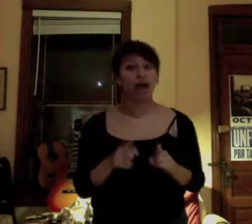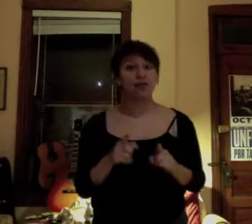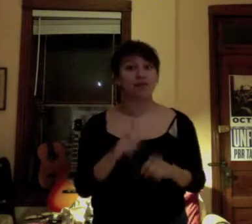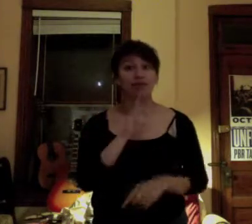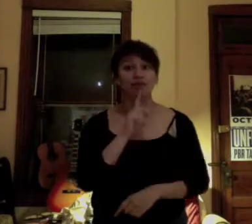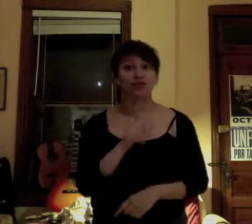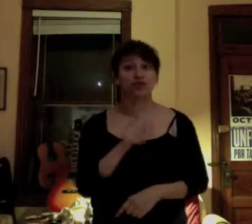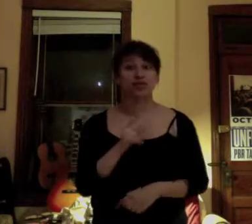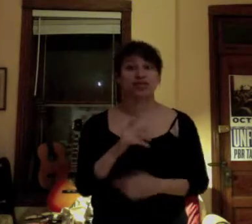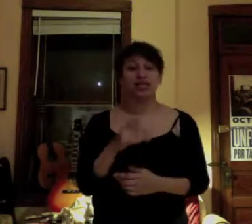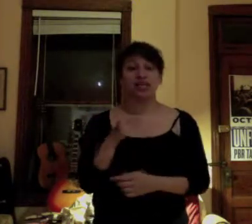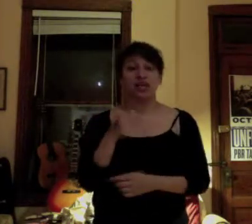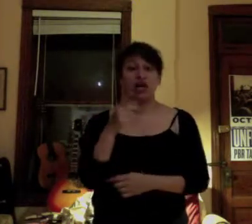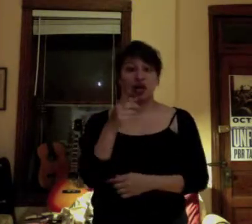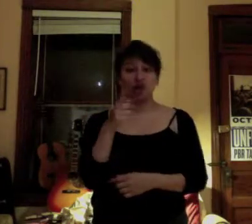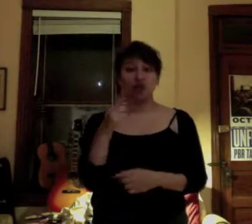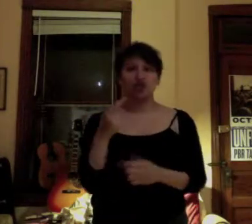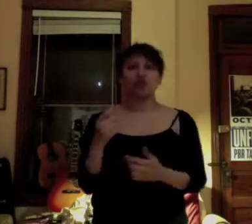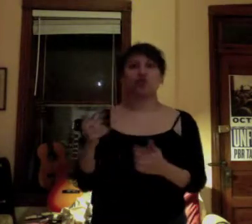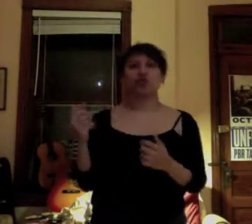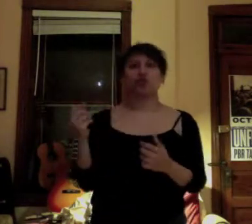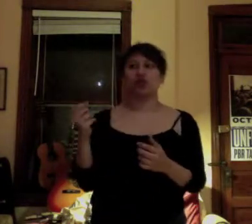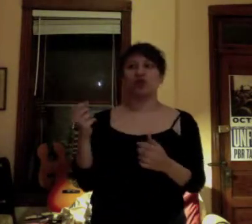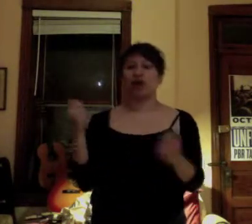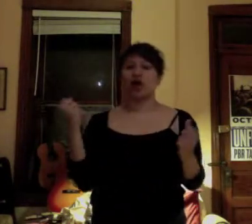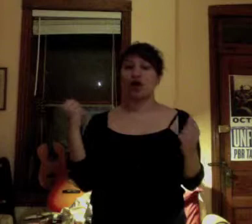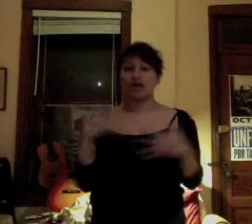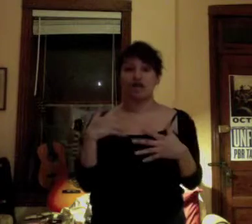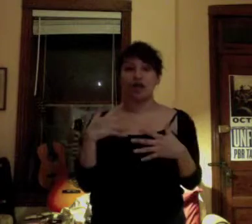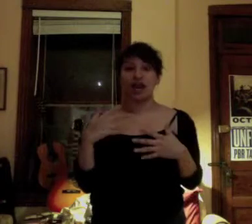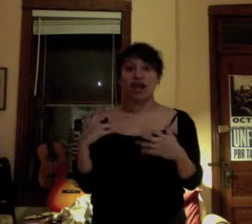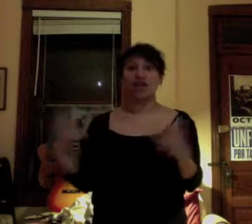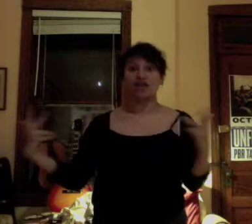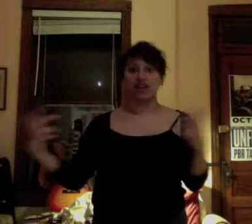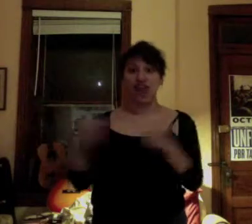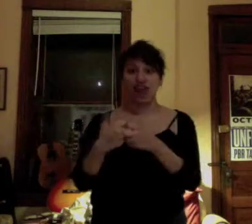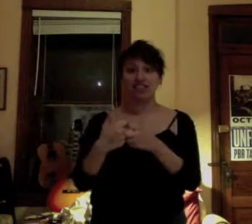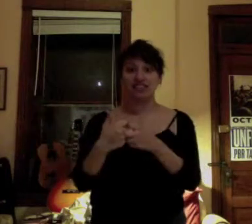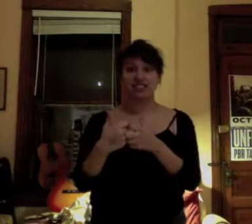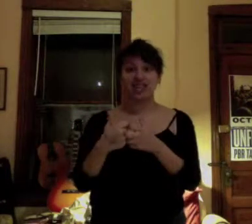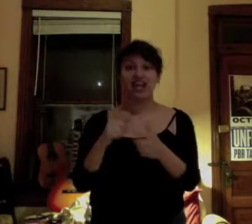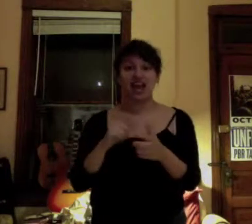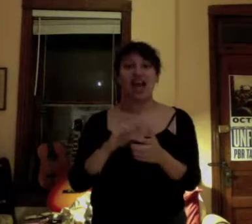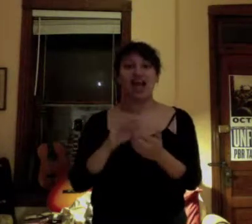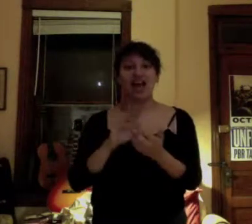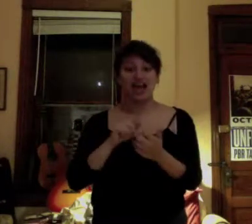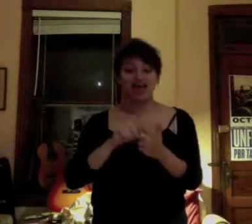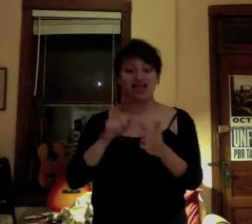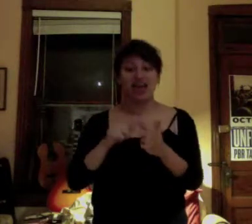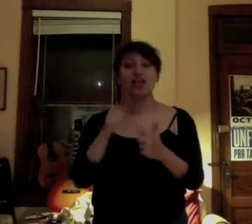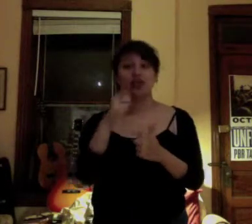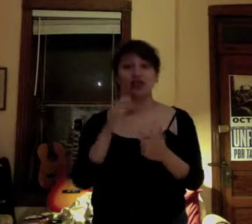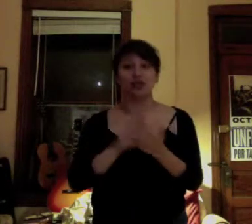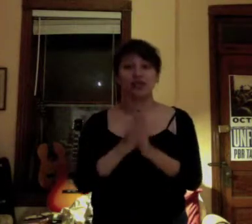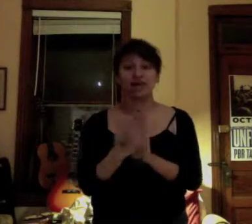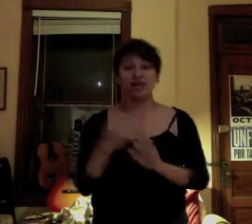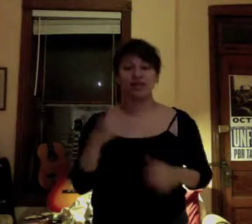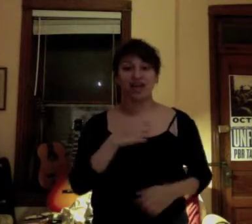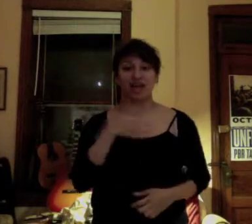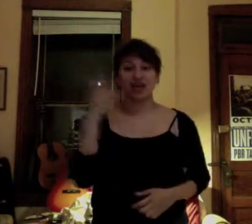fear, as most negative emotions are. Fear is the biggest inhibitor of us acting upon our dreams